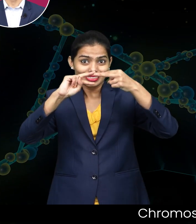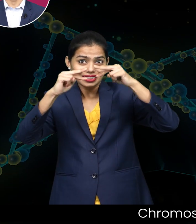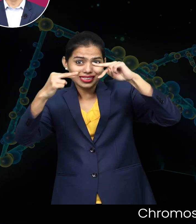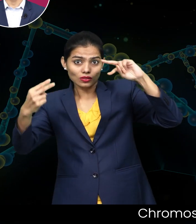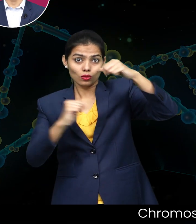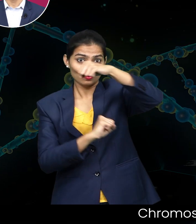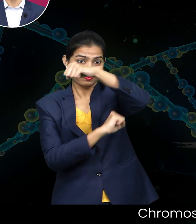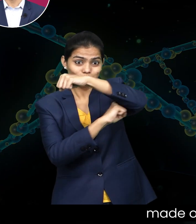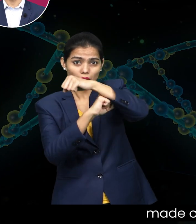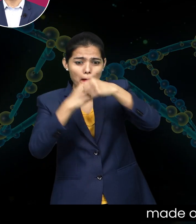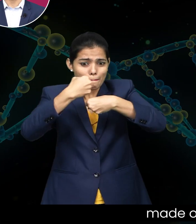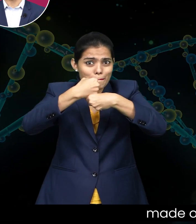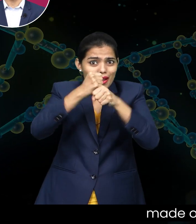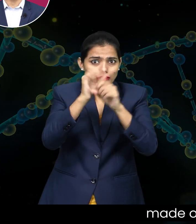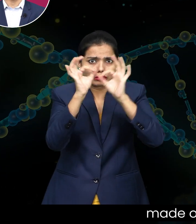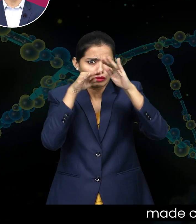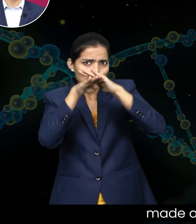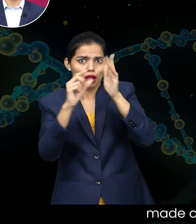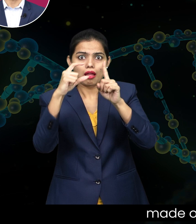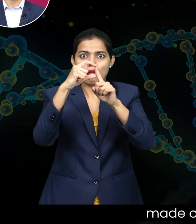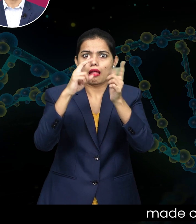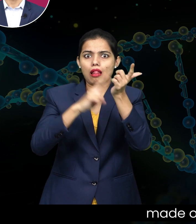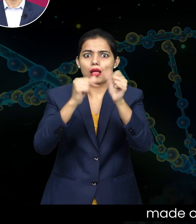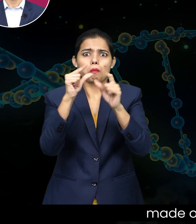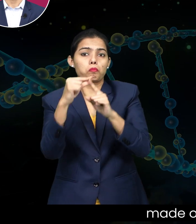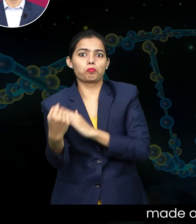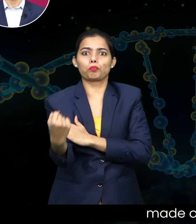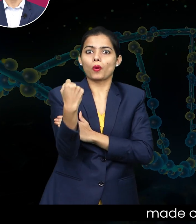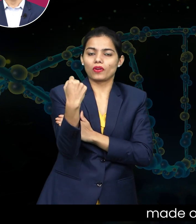Chromosomes are structures made of DNA and proteins.